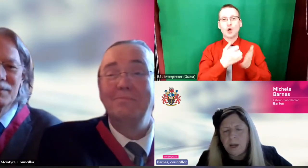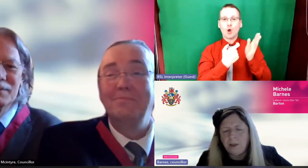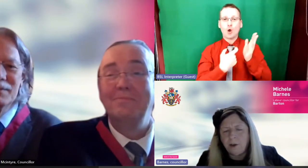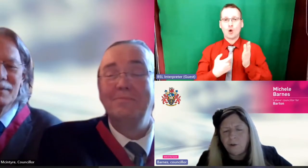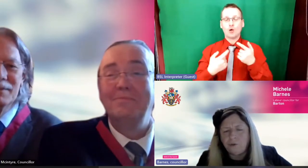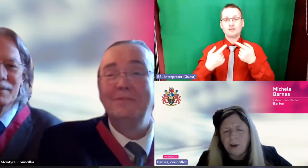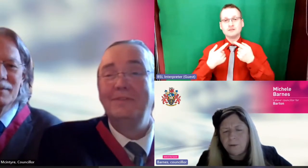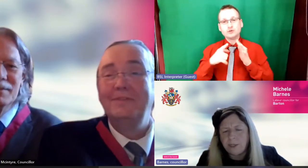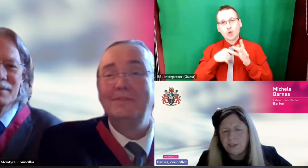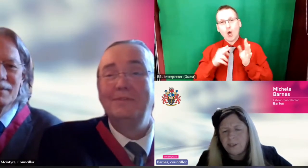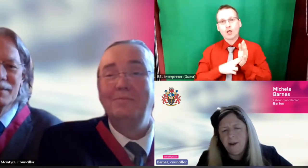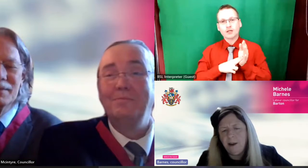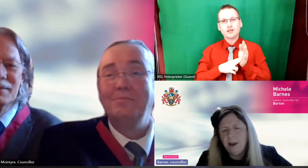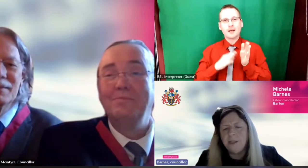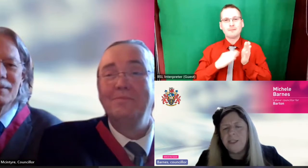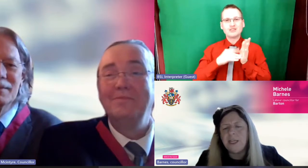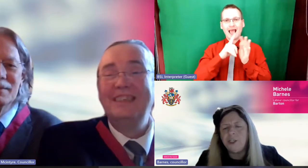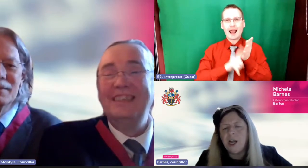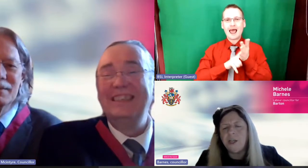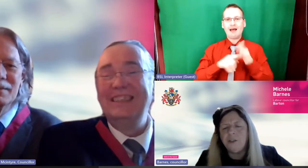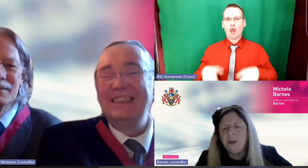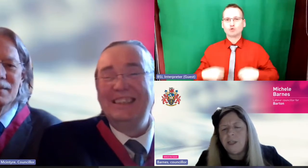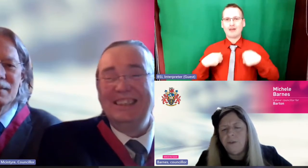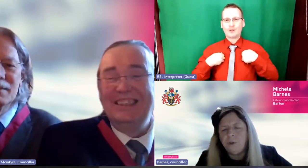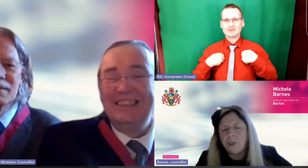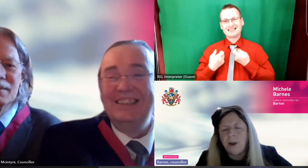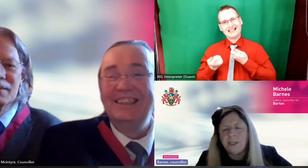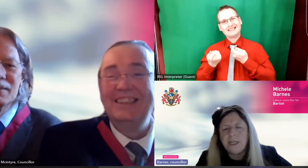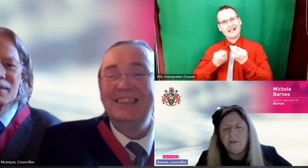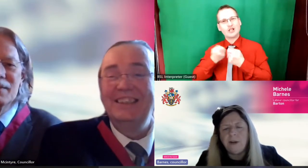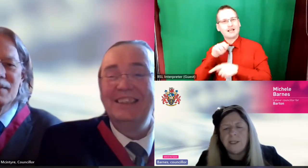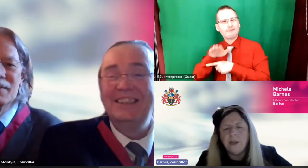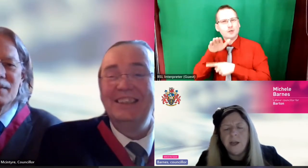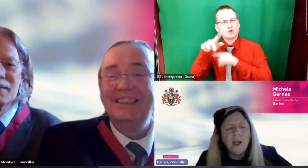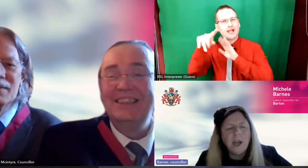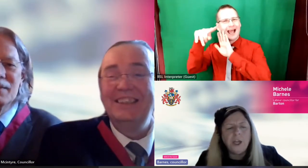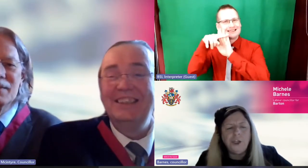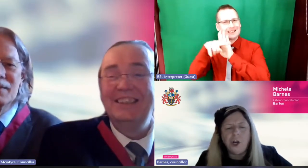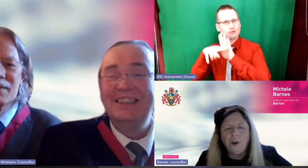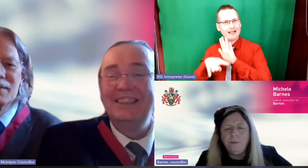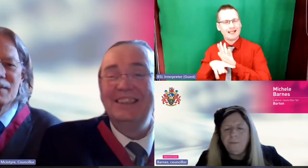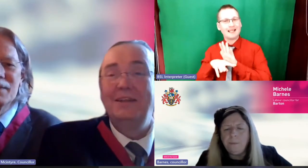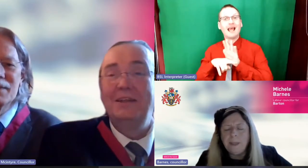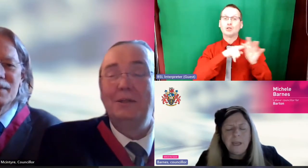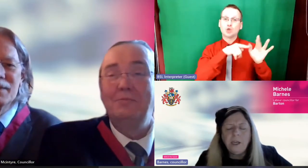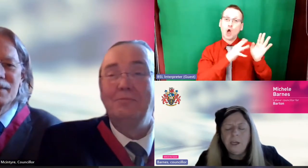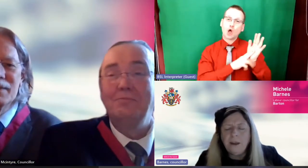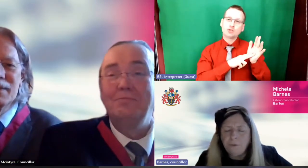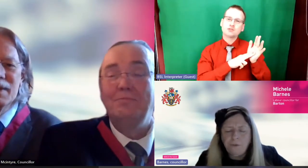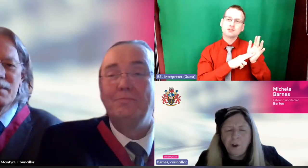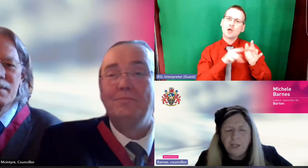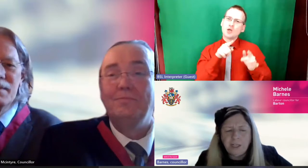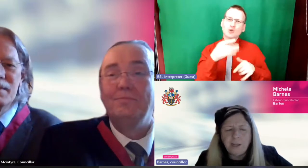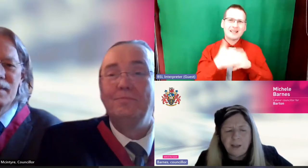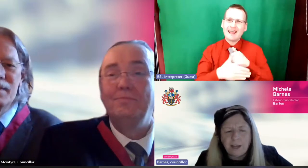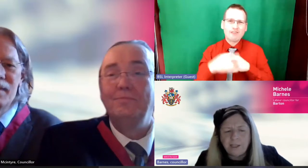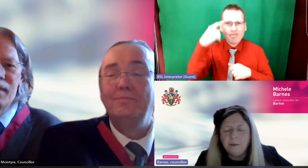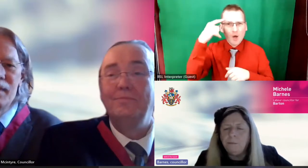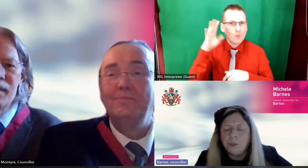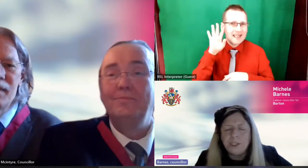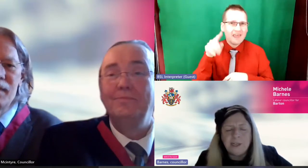continues to wear the long trousers and takes charge of any future itineraries. And John, you never thought you'd